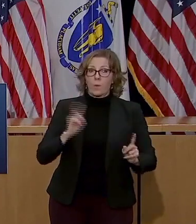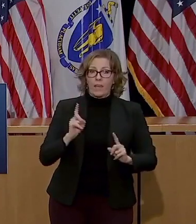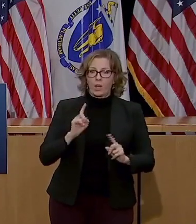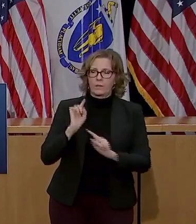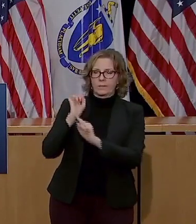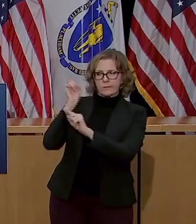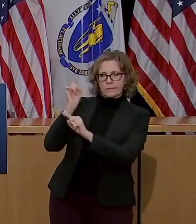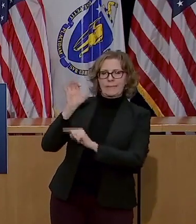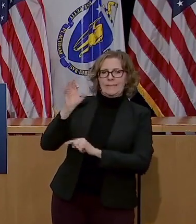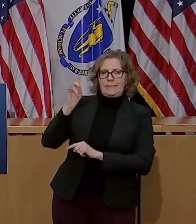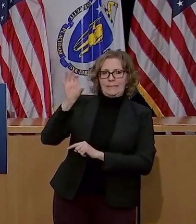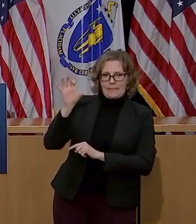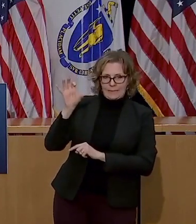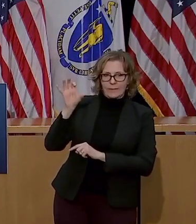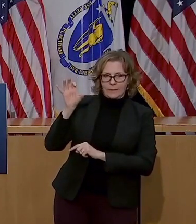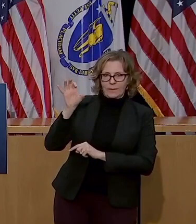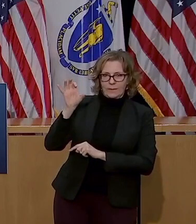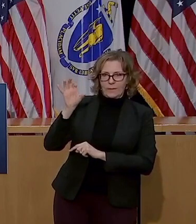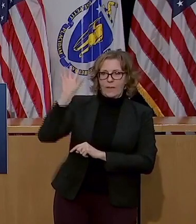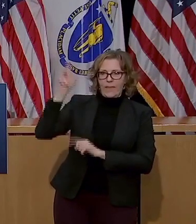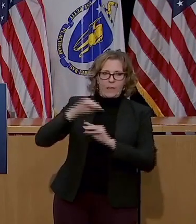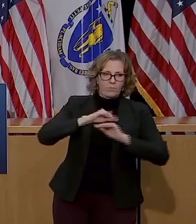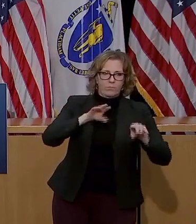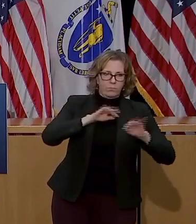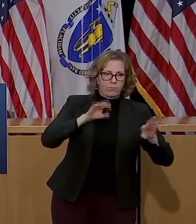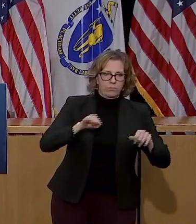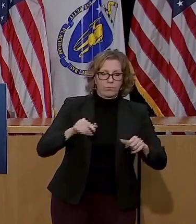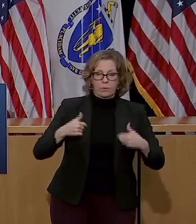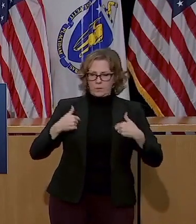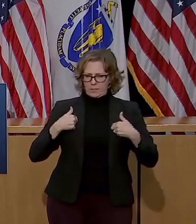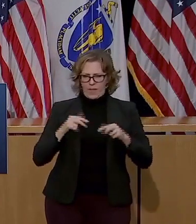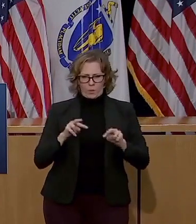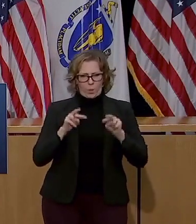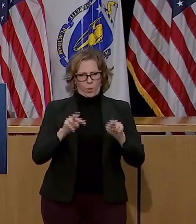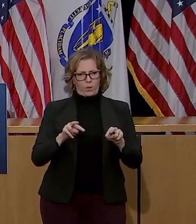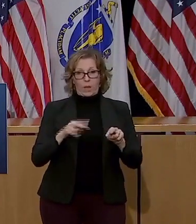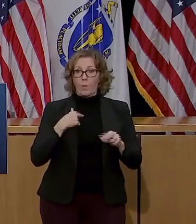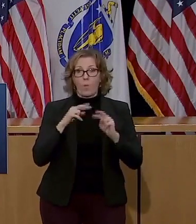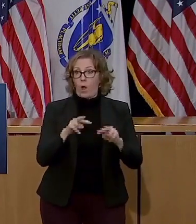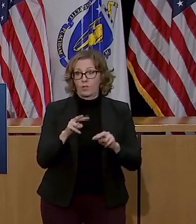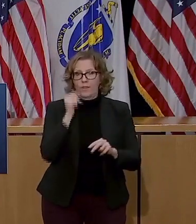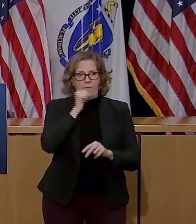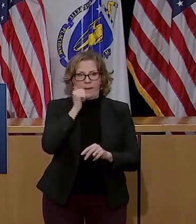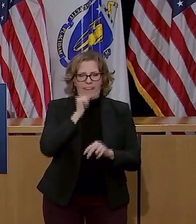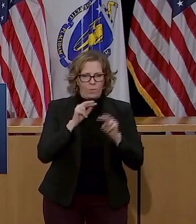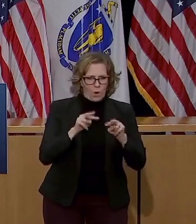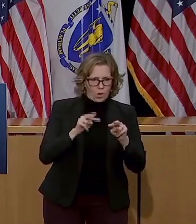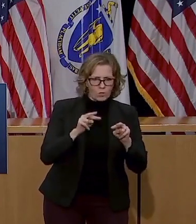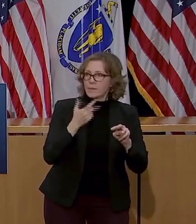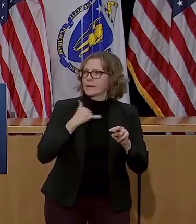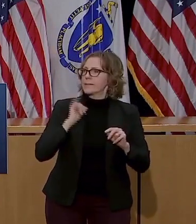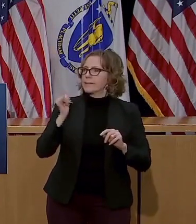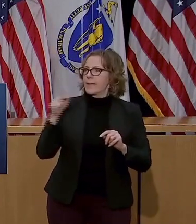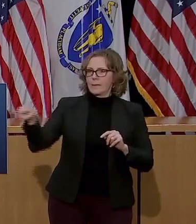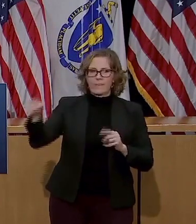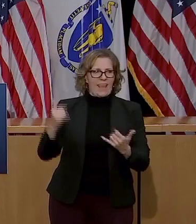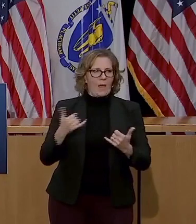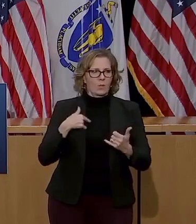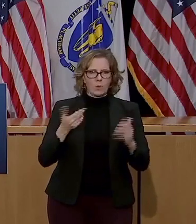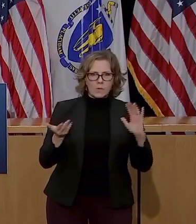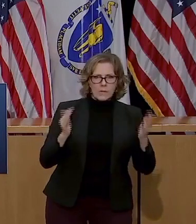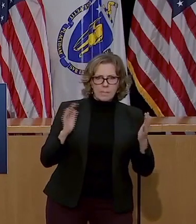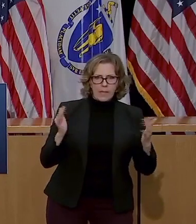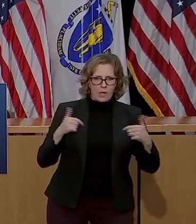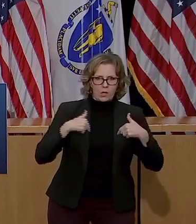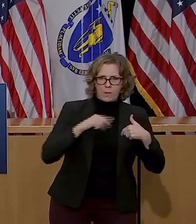and I would look at it all the time because I was doing the same thing you all do, which is compare